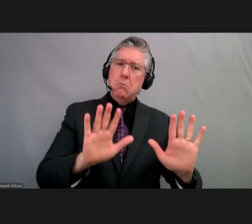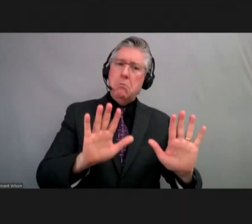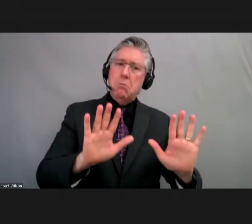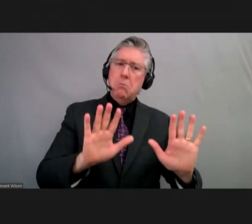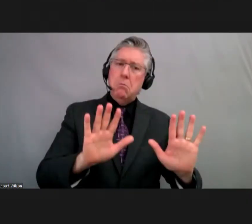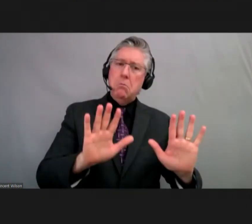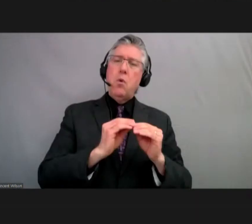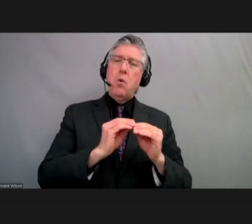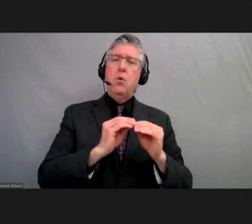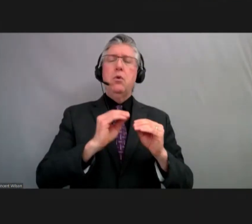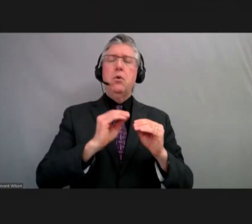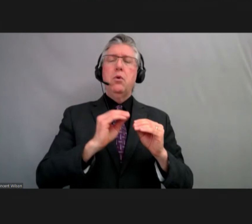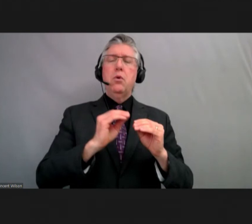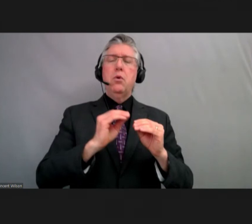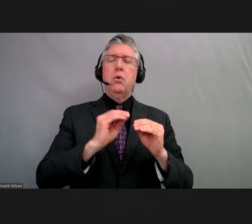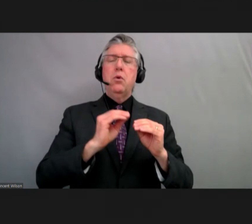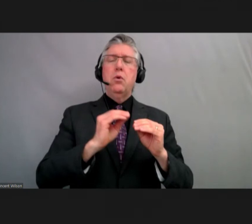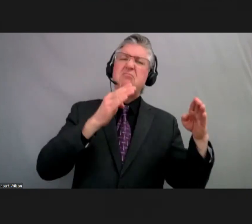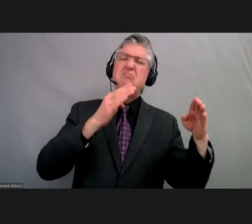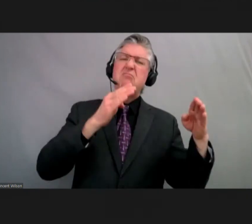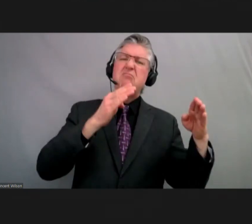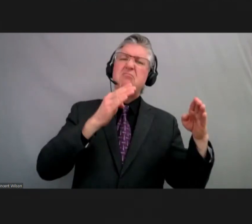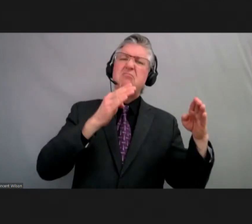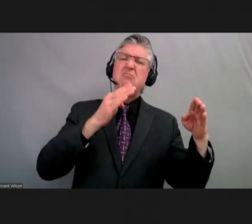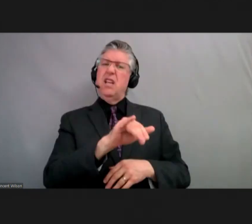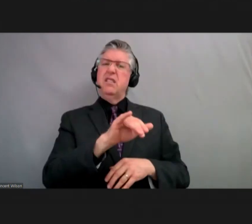it is treated more like,